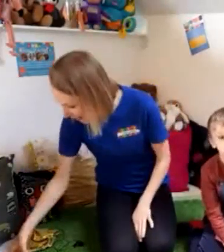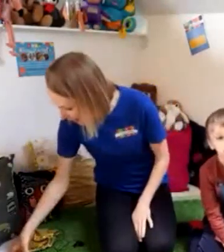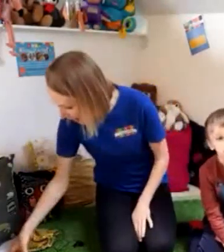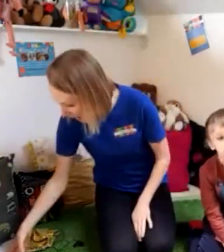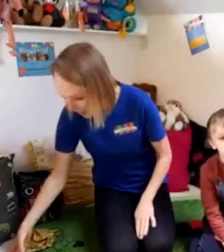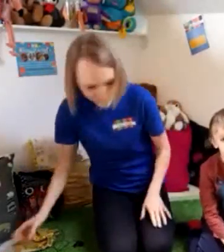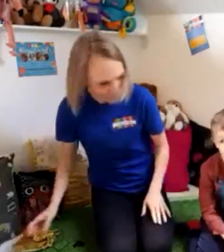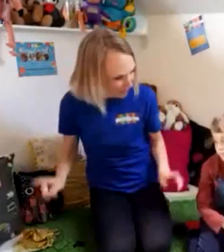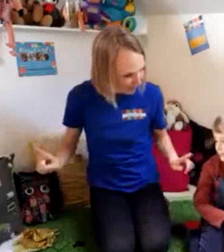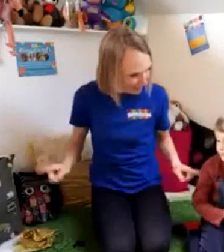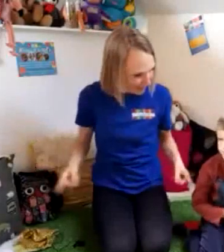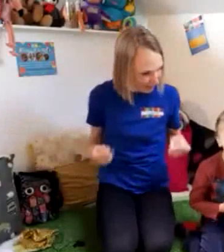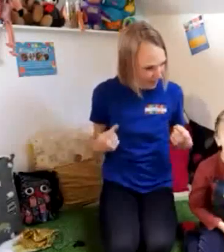go.